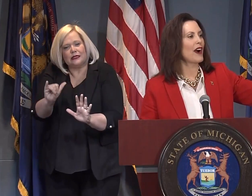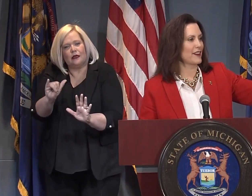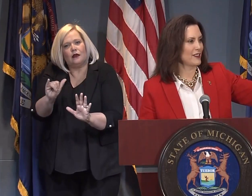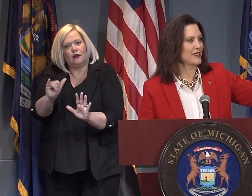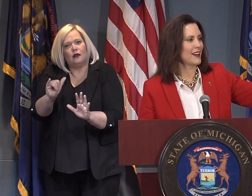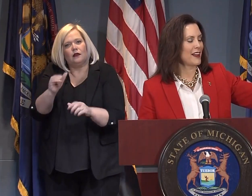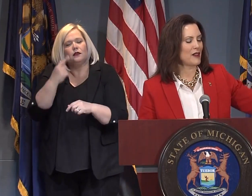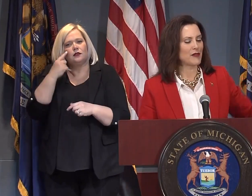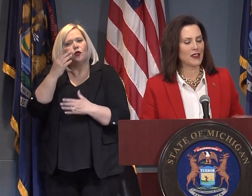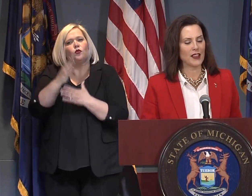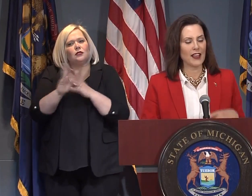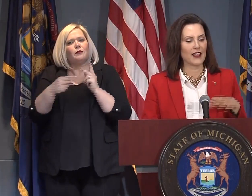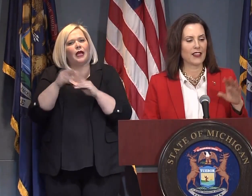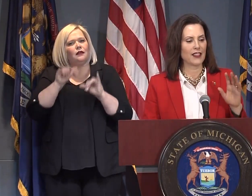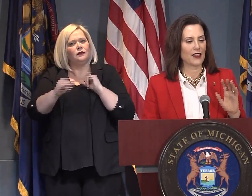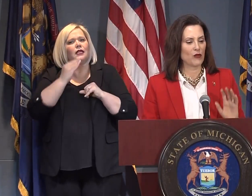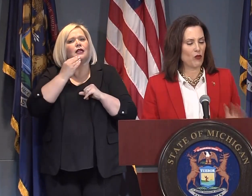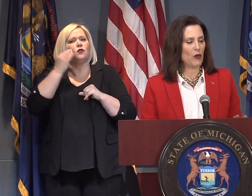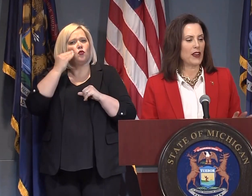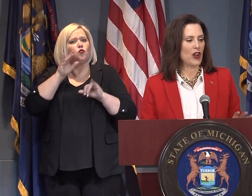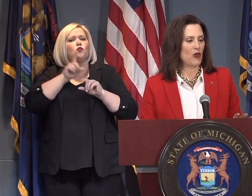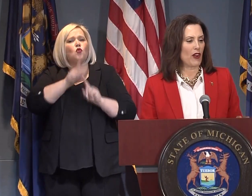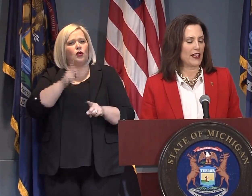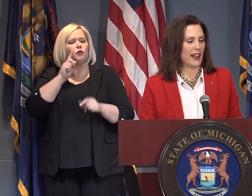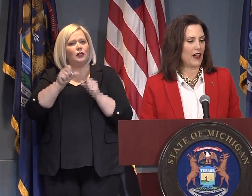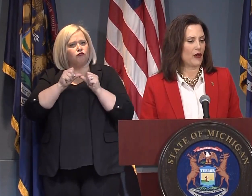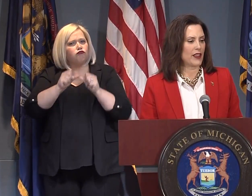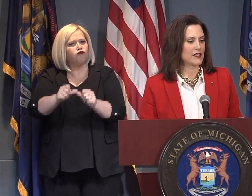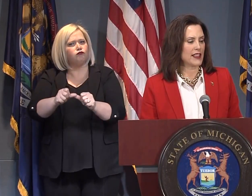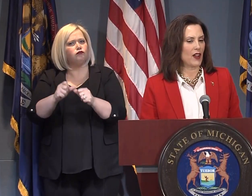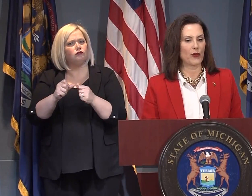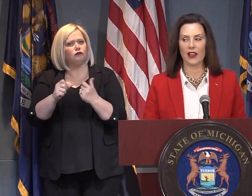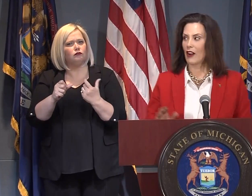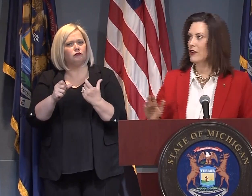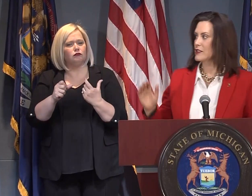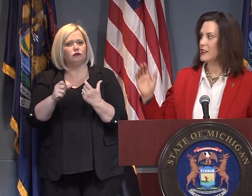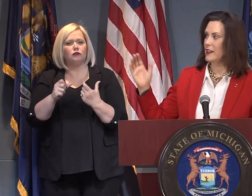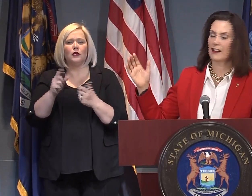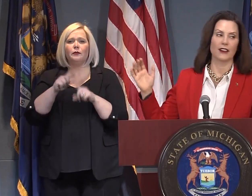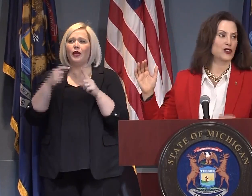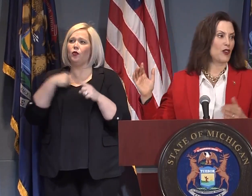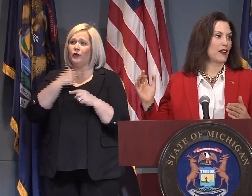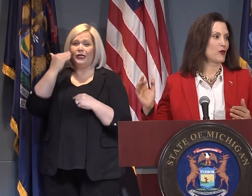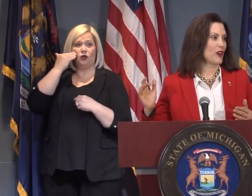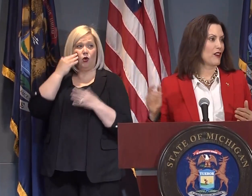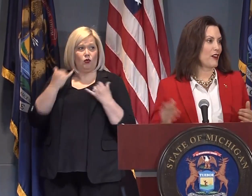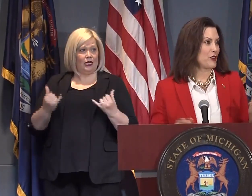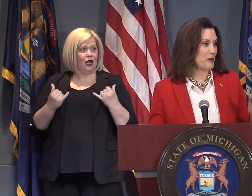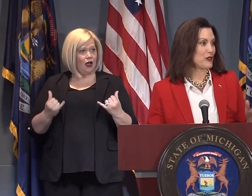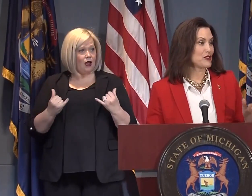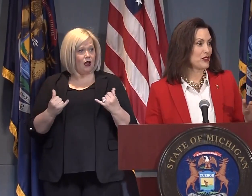a while. What we know right now is that we are seeing a trend where our